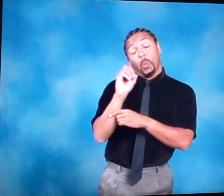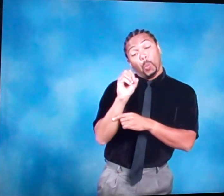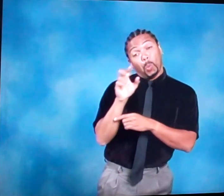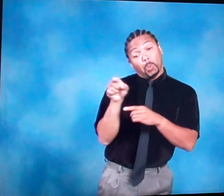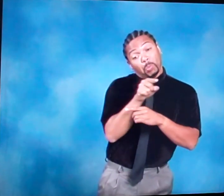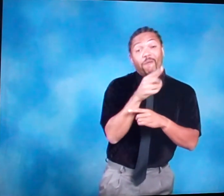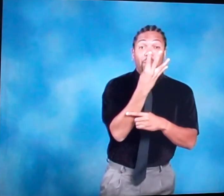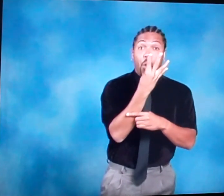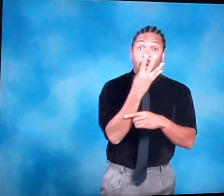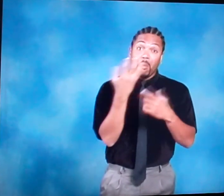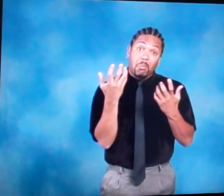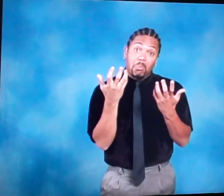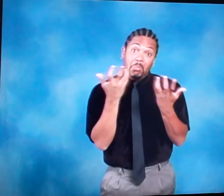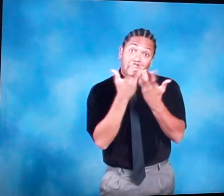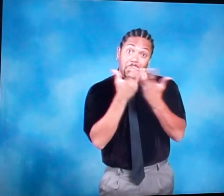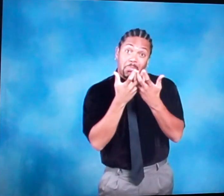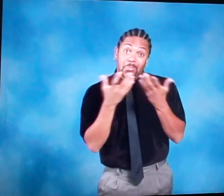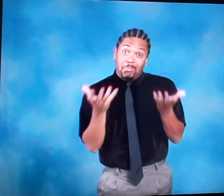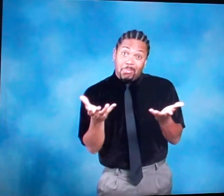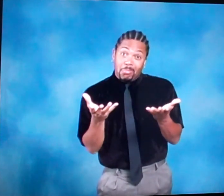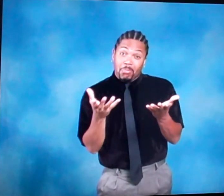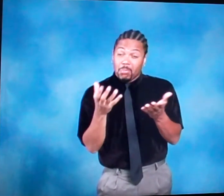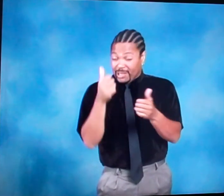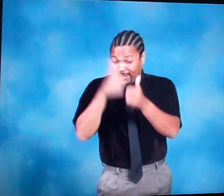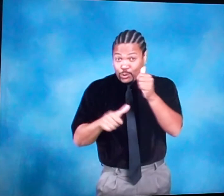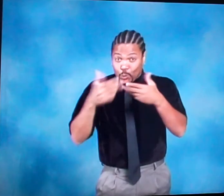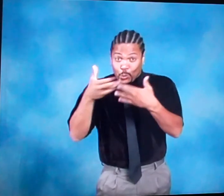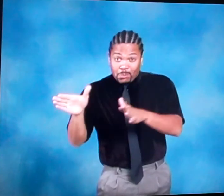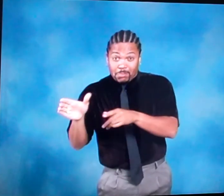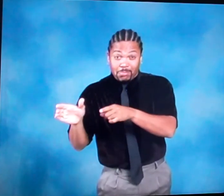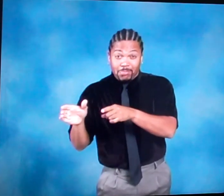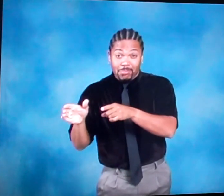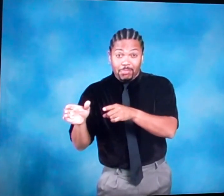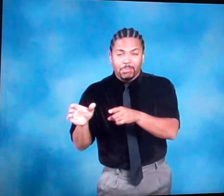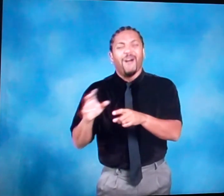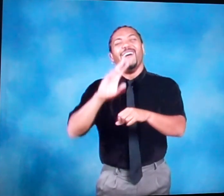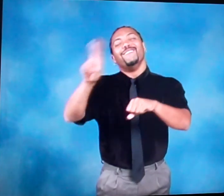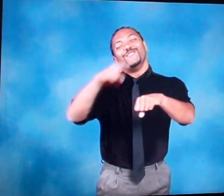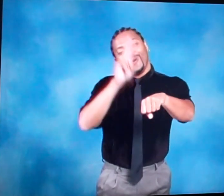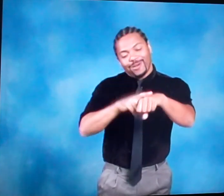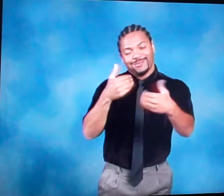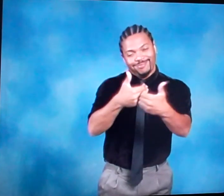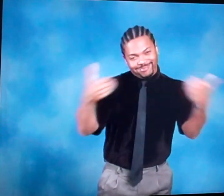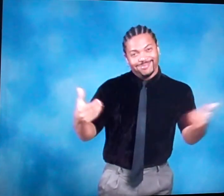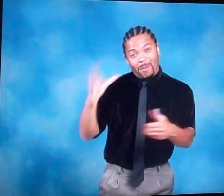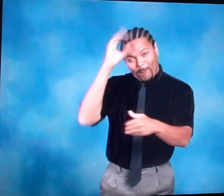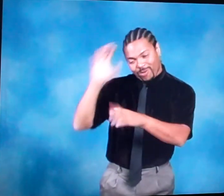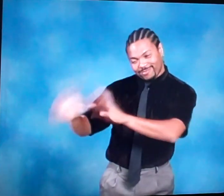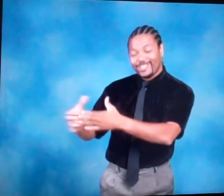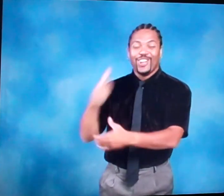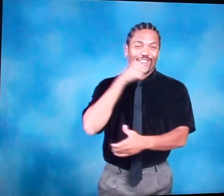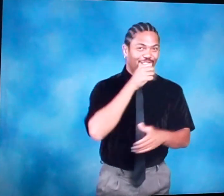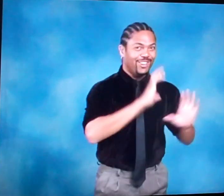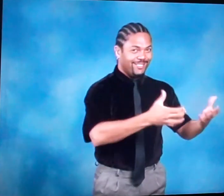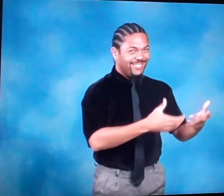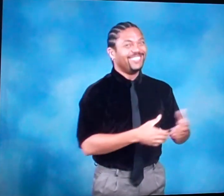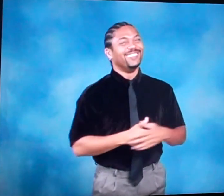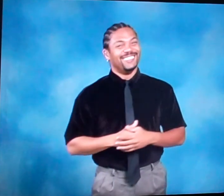there's one cost. And then all the dorms are going to be co-ed. There's going to be 2 to